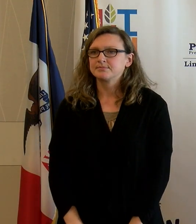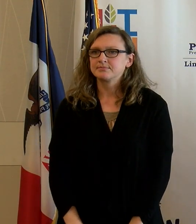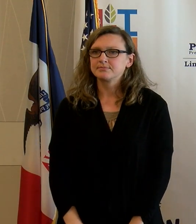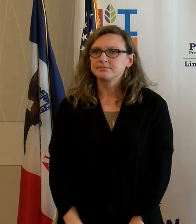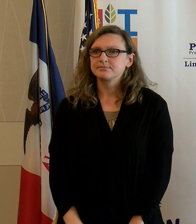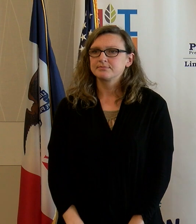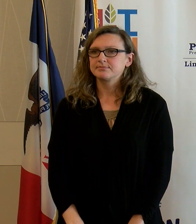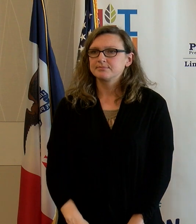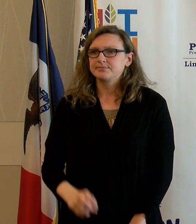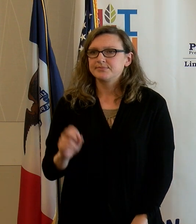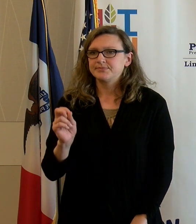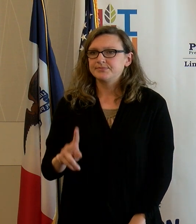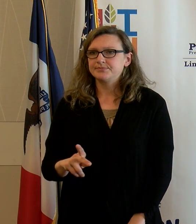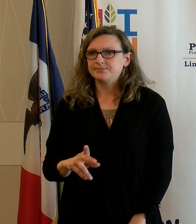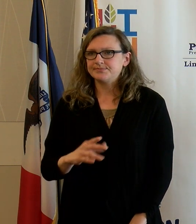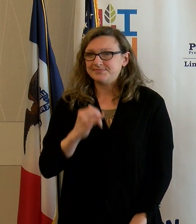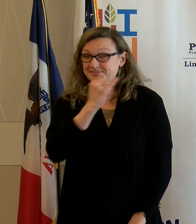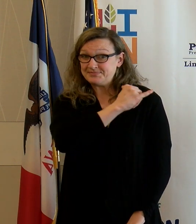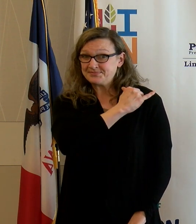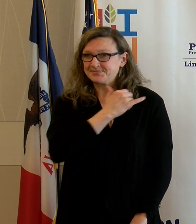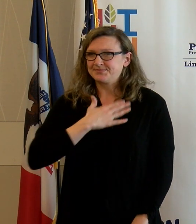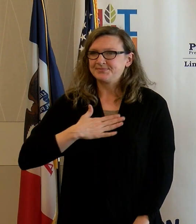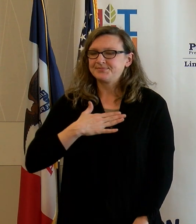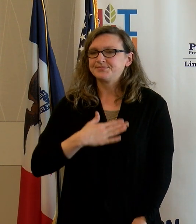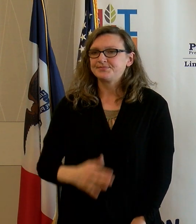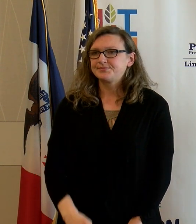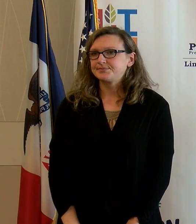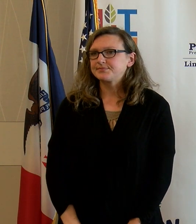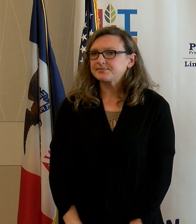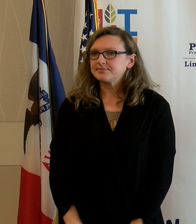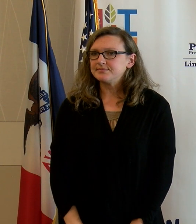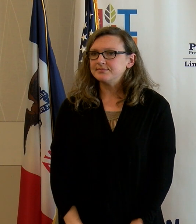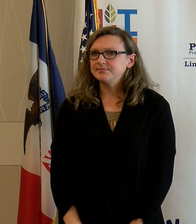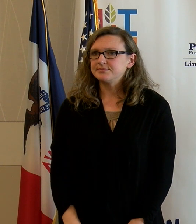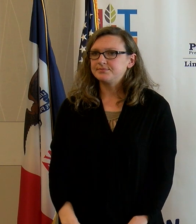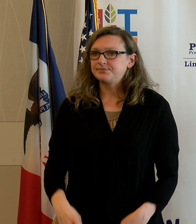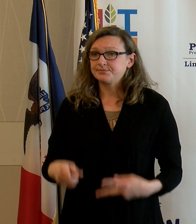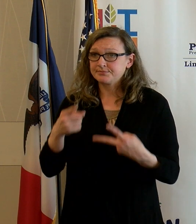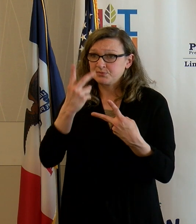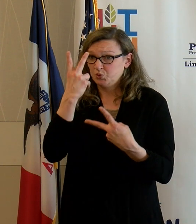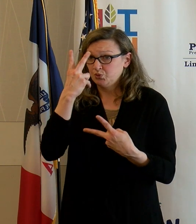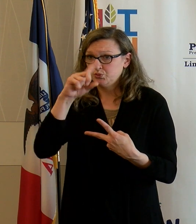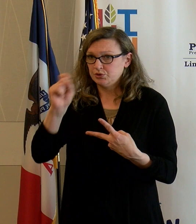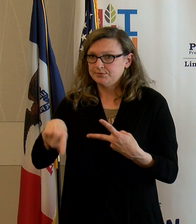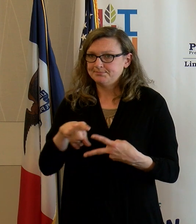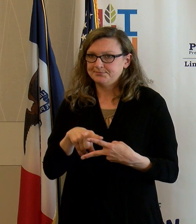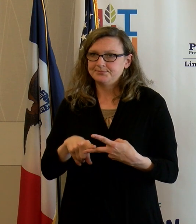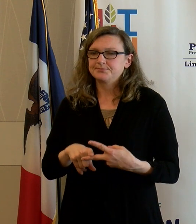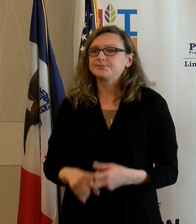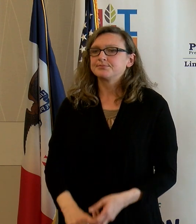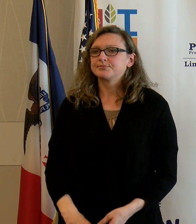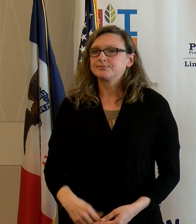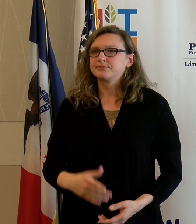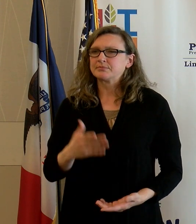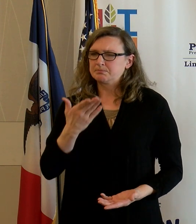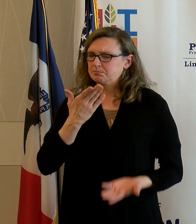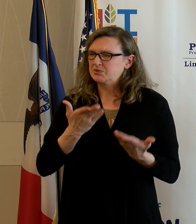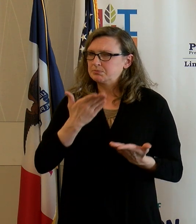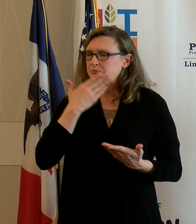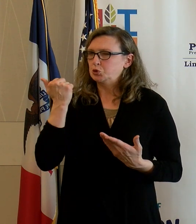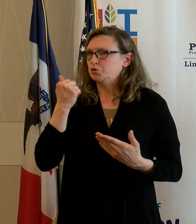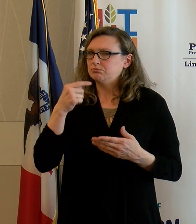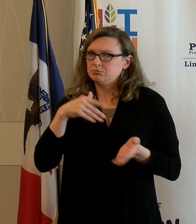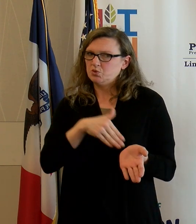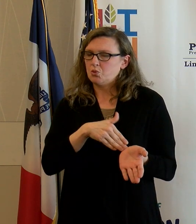So Heather, don't go far. So I have a couple questions here that are best answered by our medical and public health